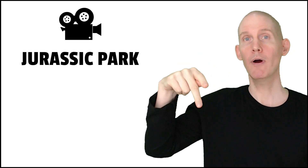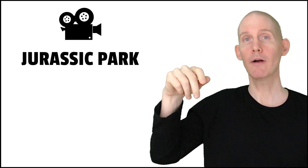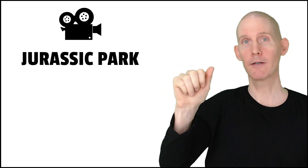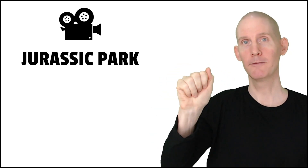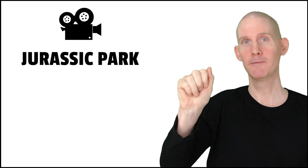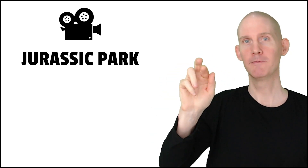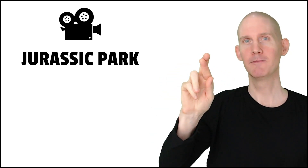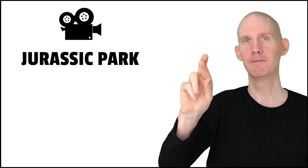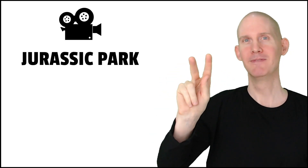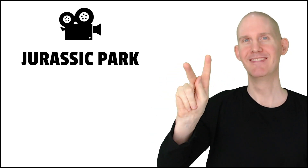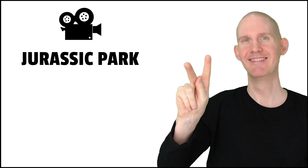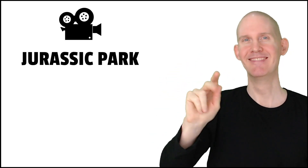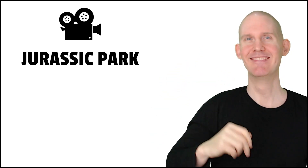Park.